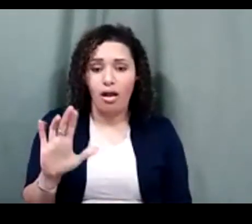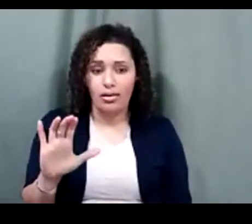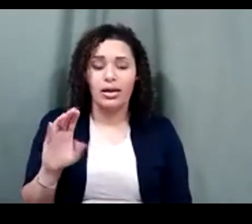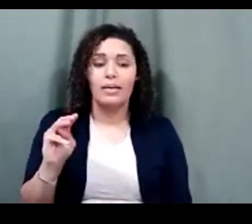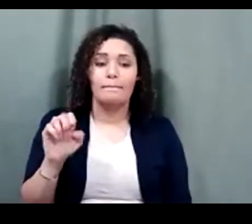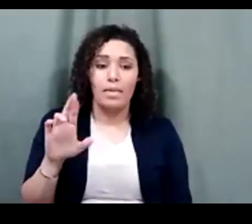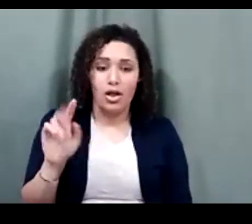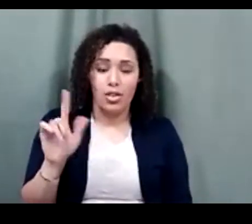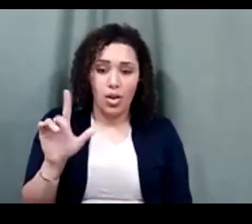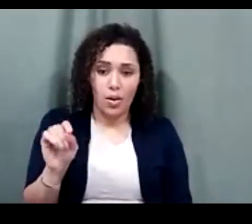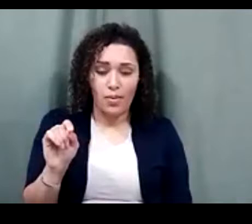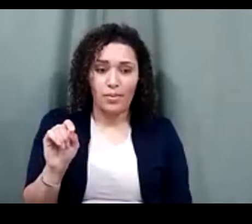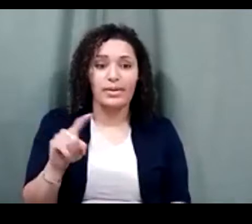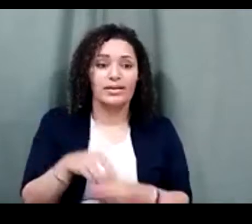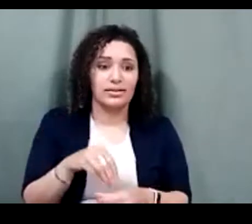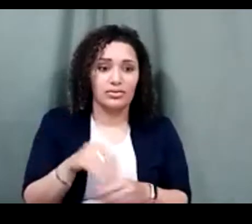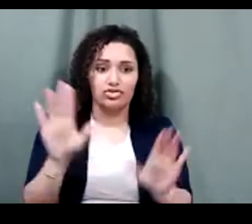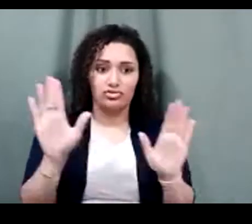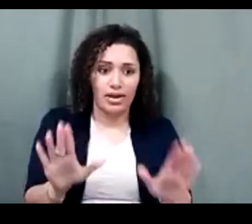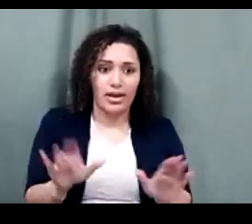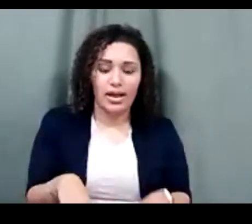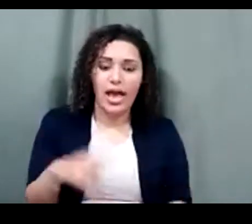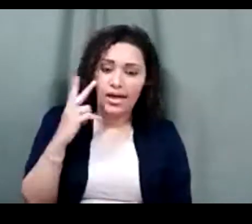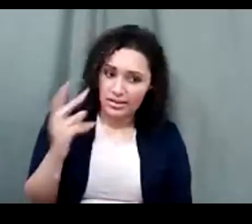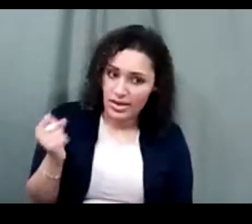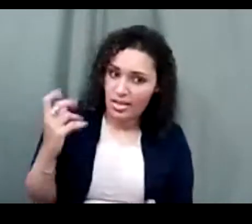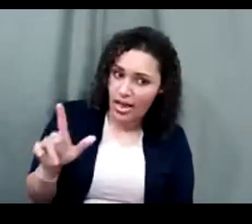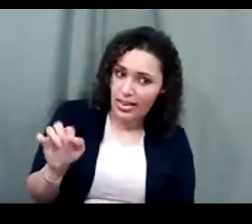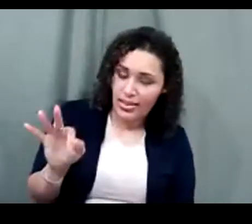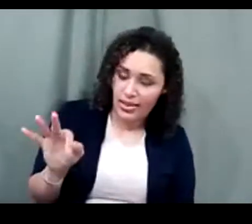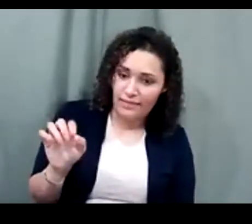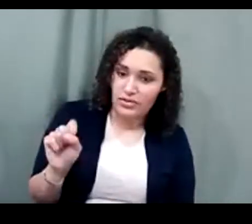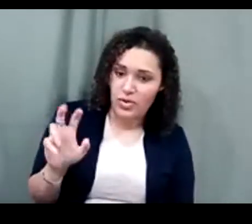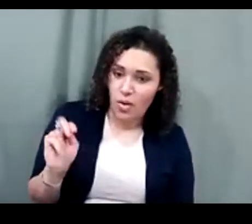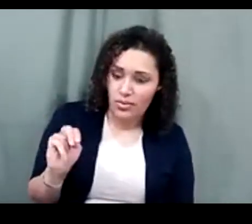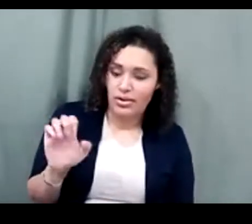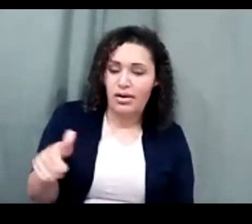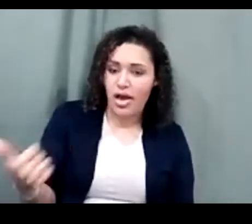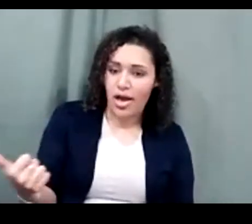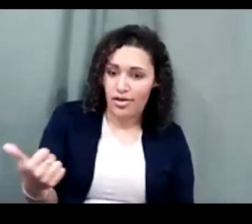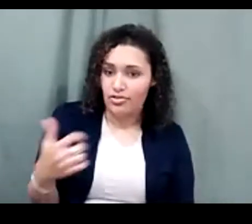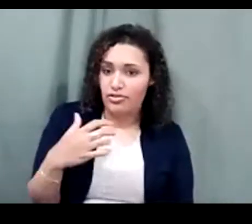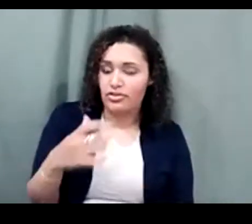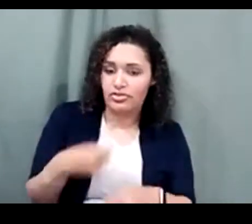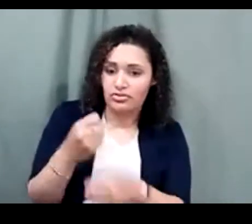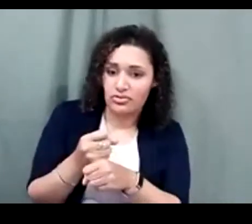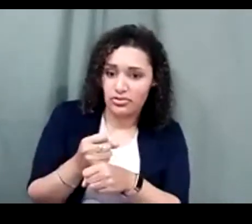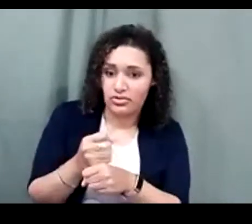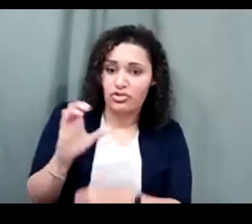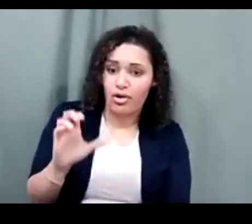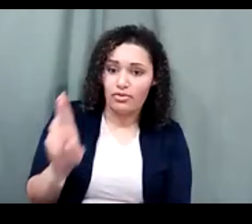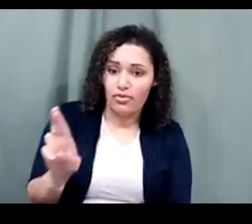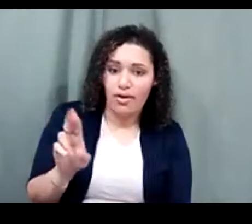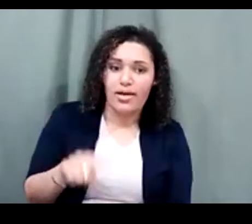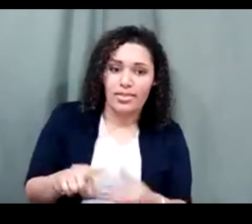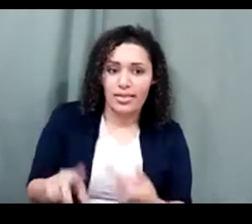notes in this, which is great. It's great. I see lots of leaf stones out there people are drinking, and other vintages of crumbling rock. And Sam, I see you're showing